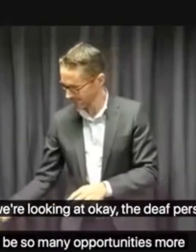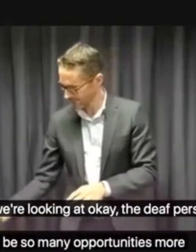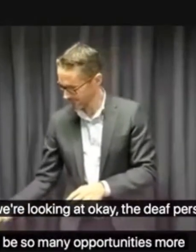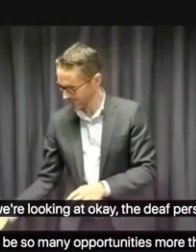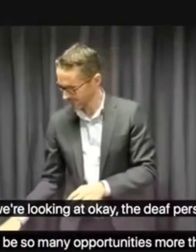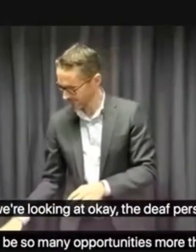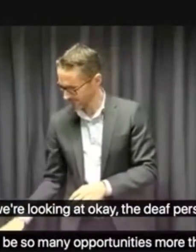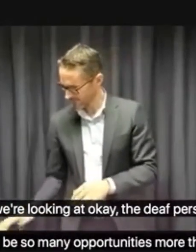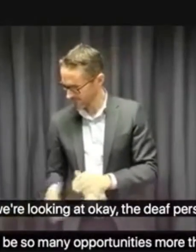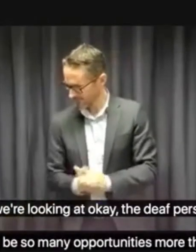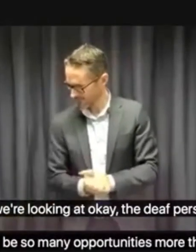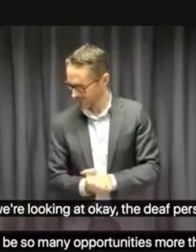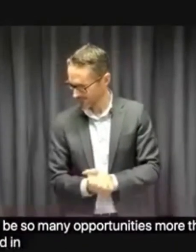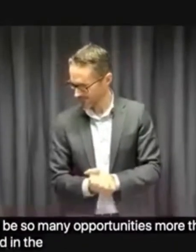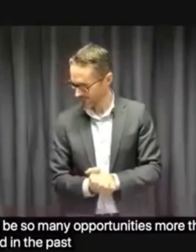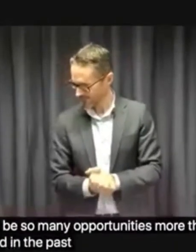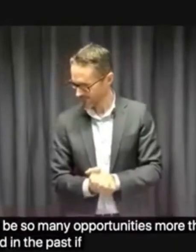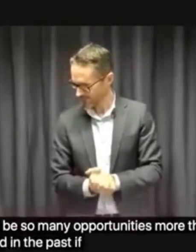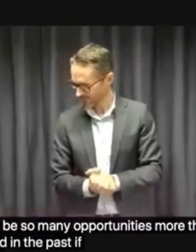that fashion.